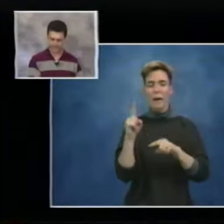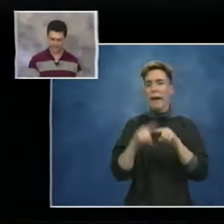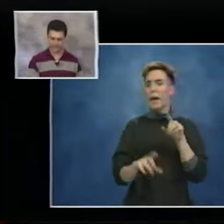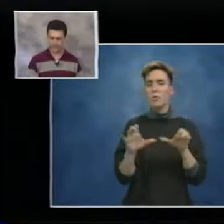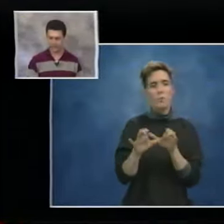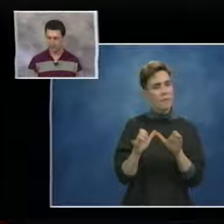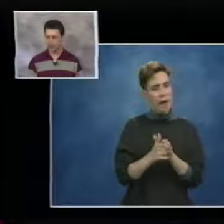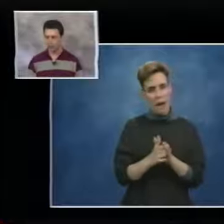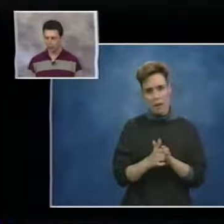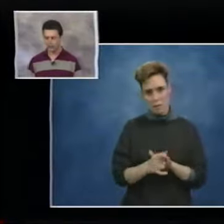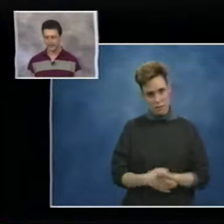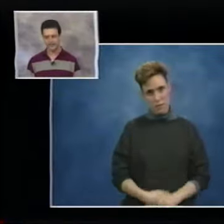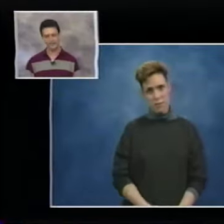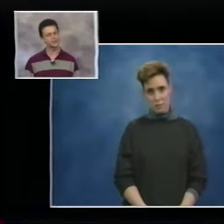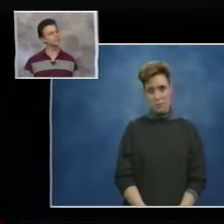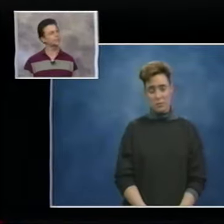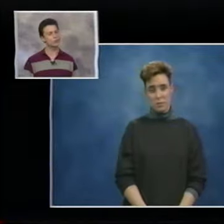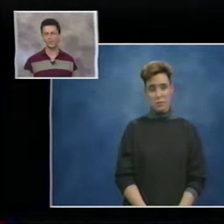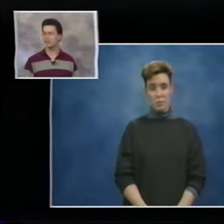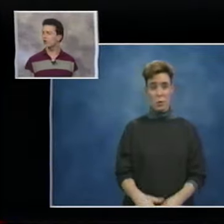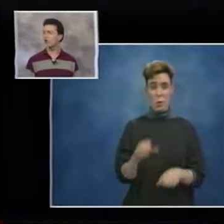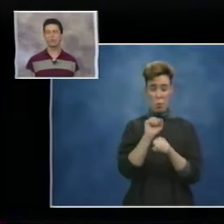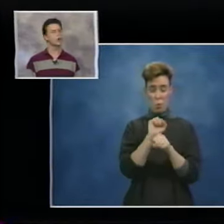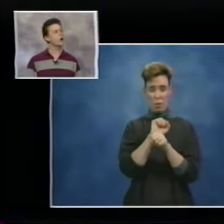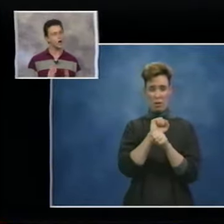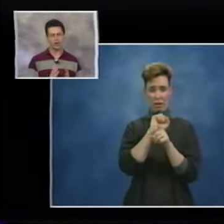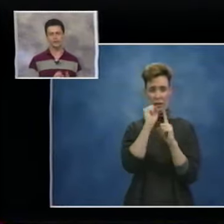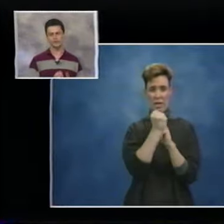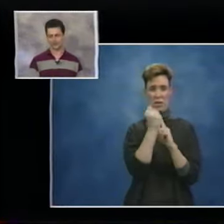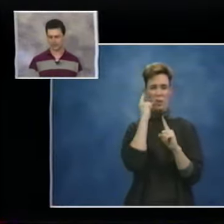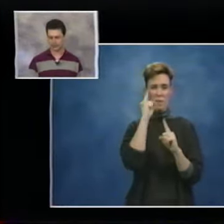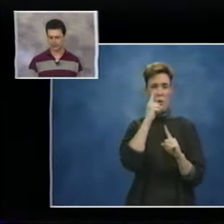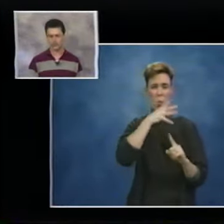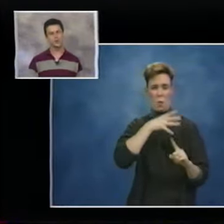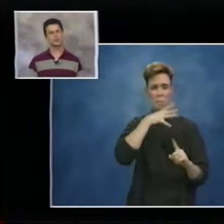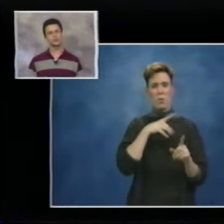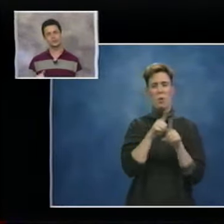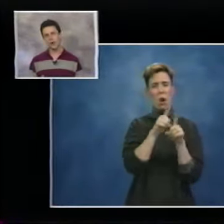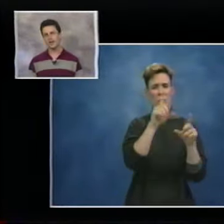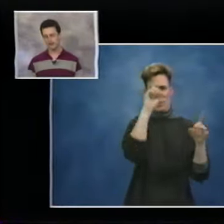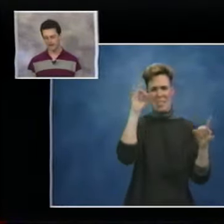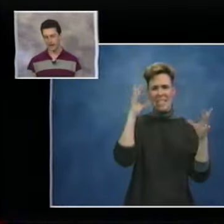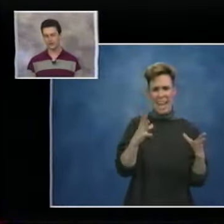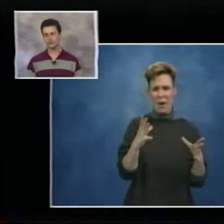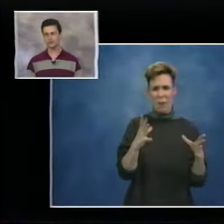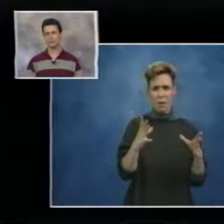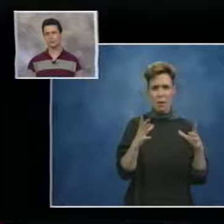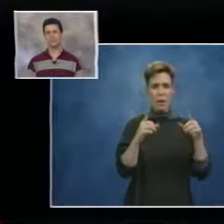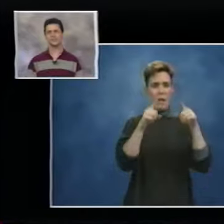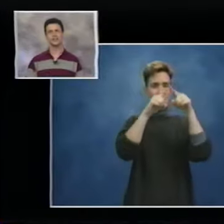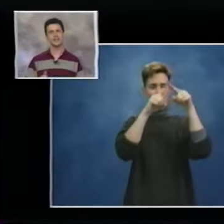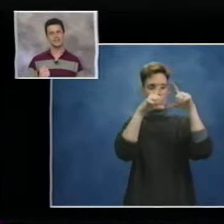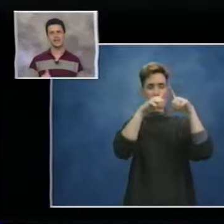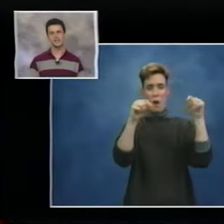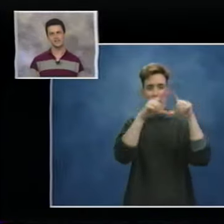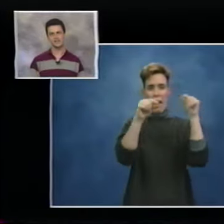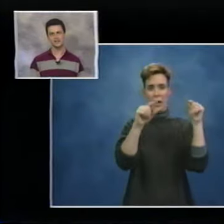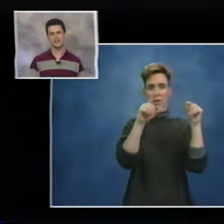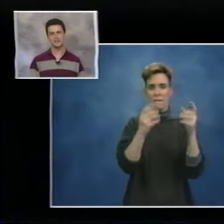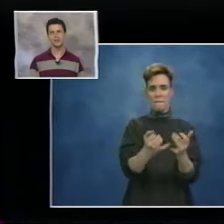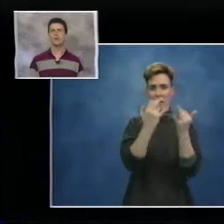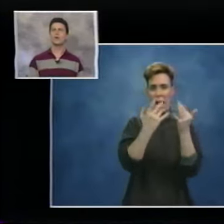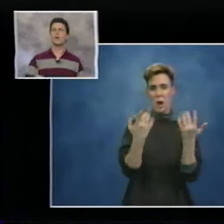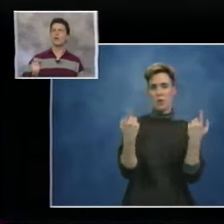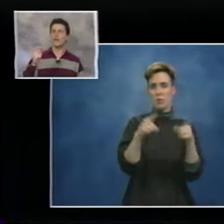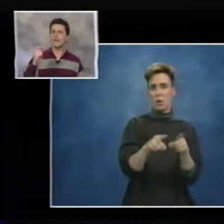that. Working conditions for women were also terrible. The Triangle Fire that took place in